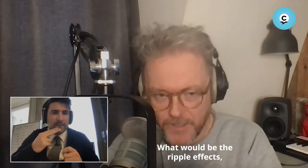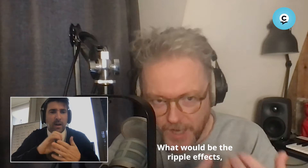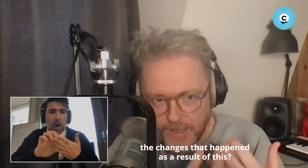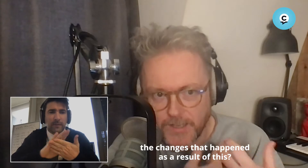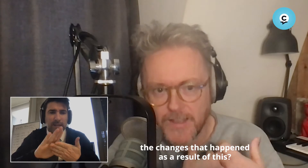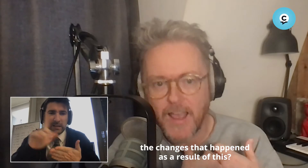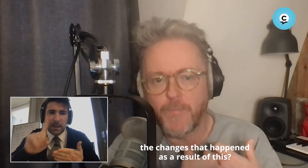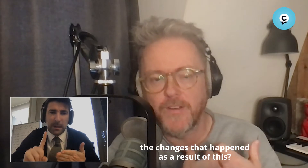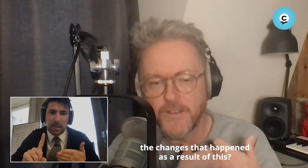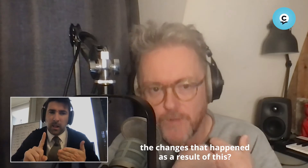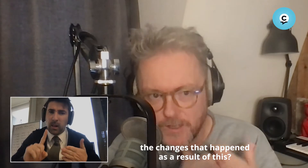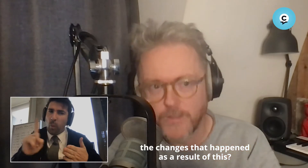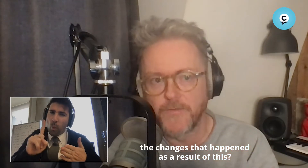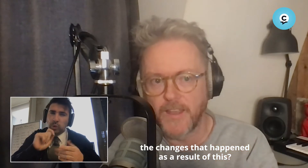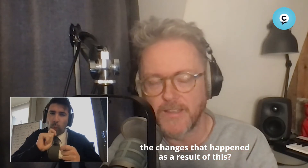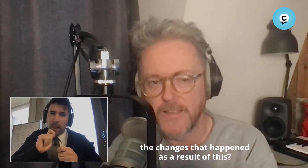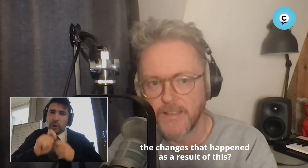the changes that happened as a result of this?